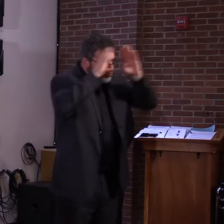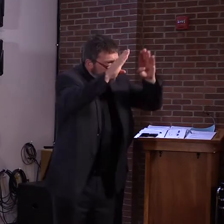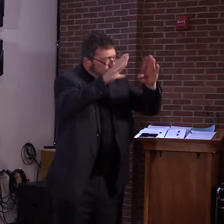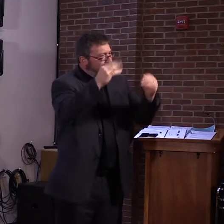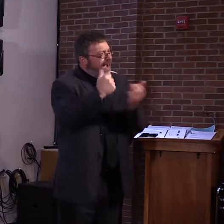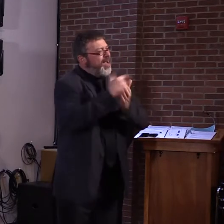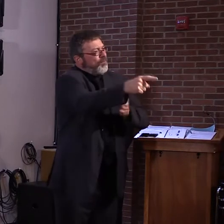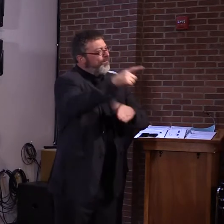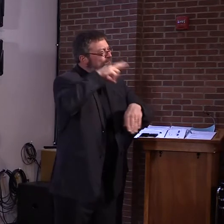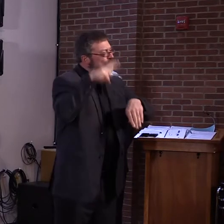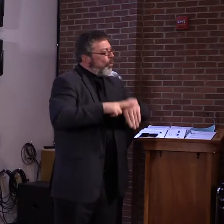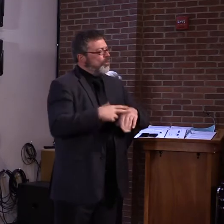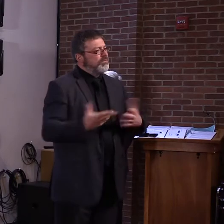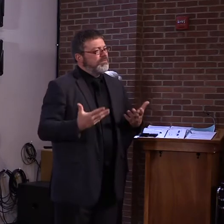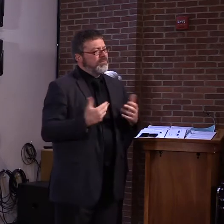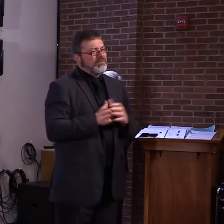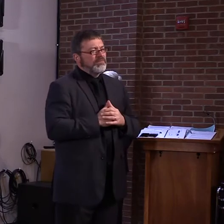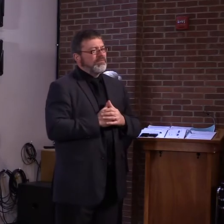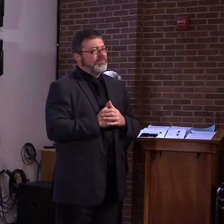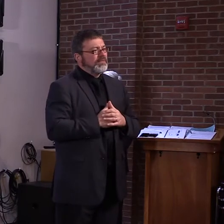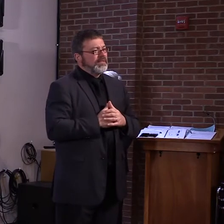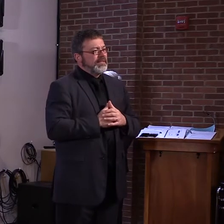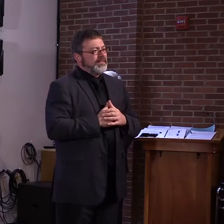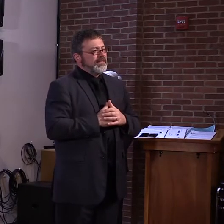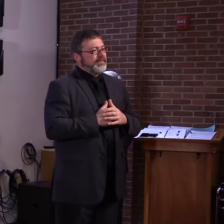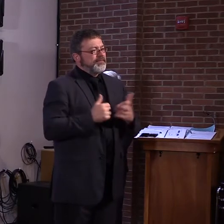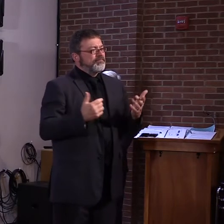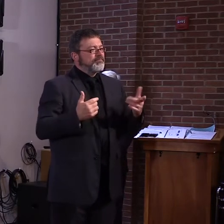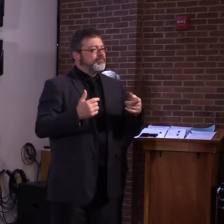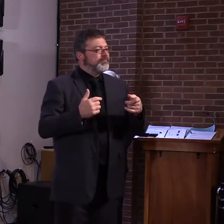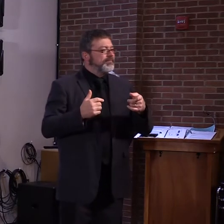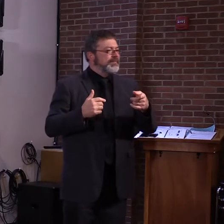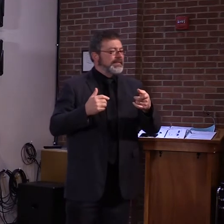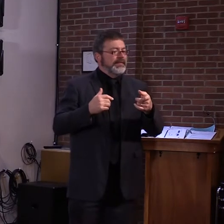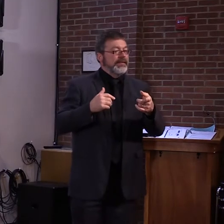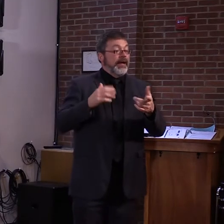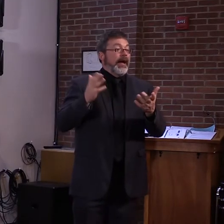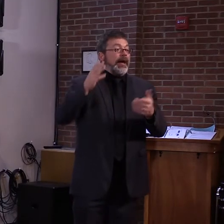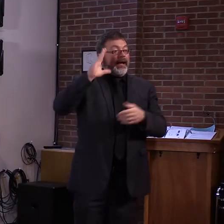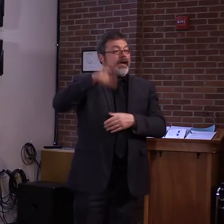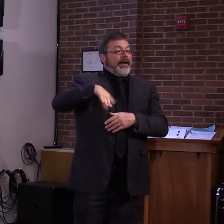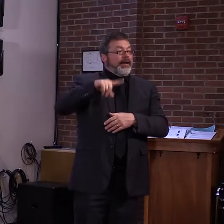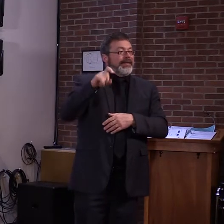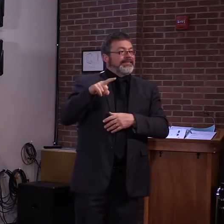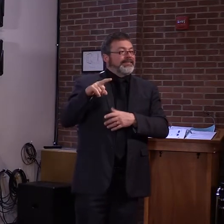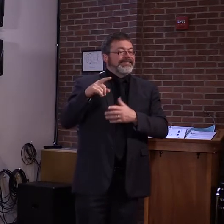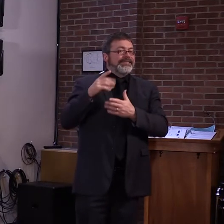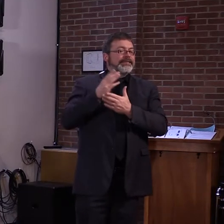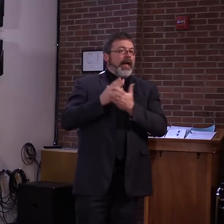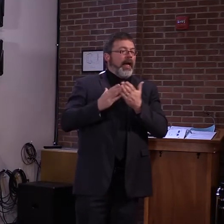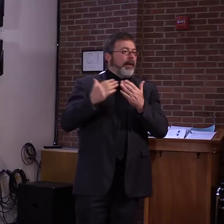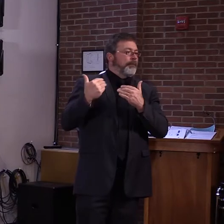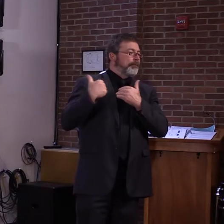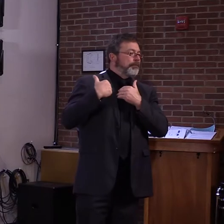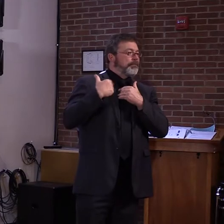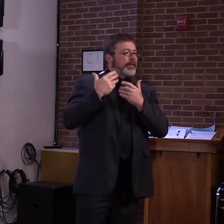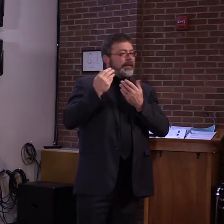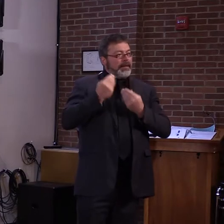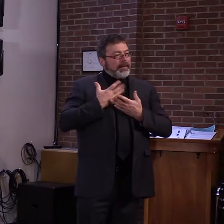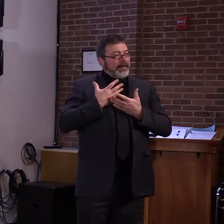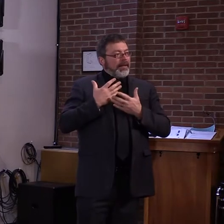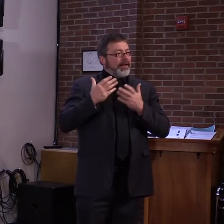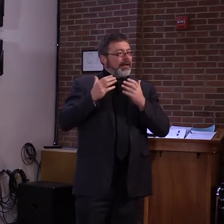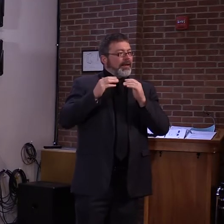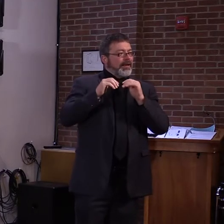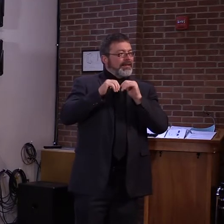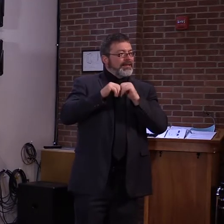I think that there's some people that were sort of, there was other questions like, has the administration coordinated with local health